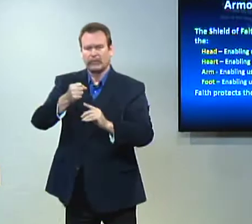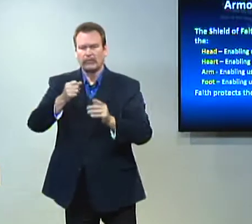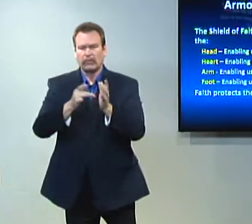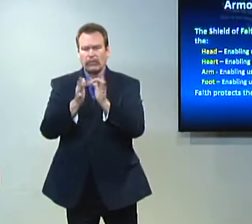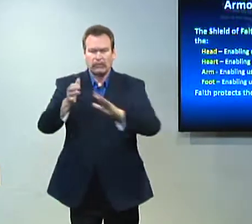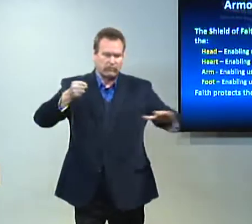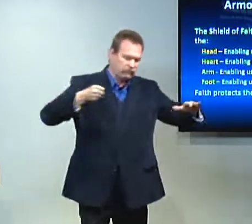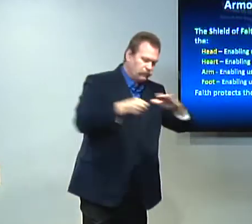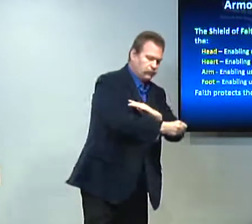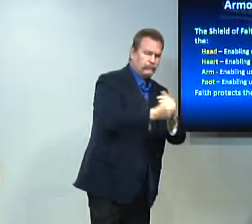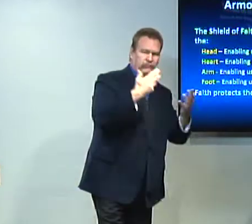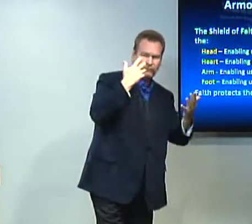taken people and imprisoned them.